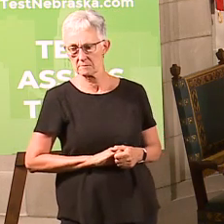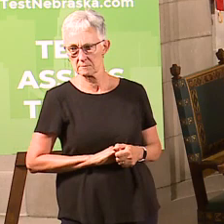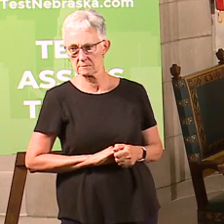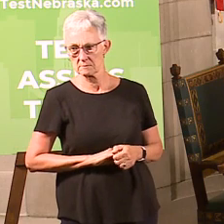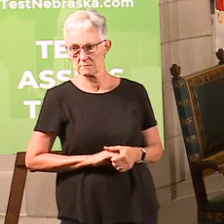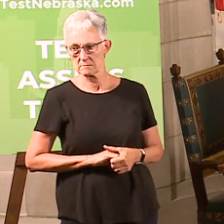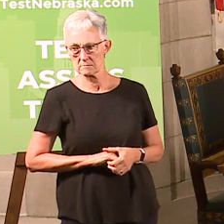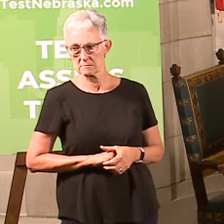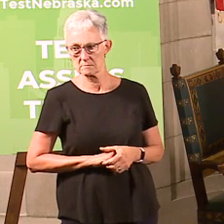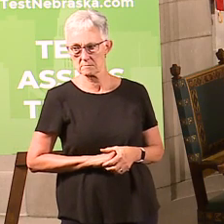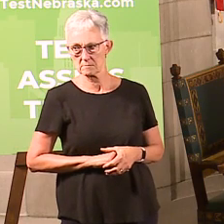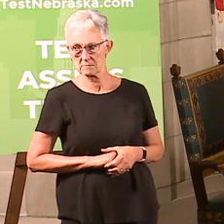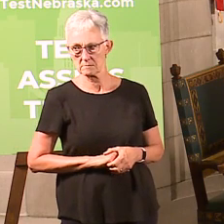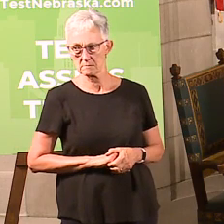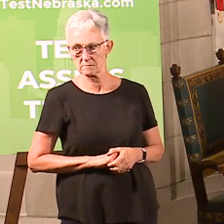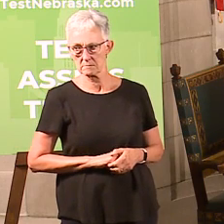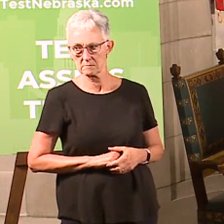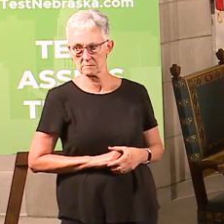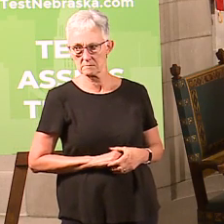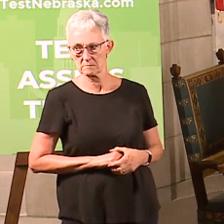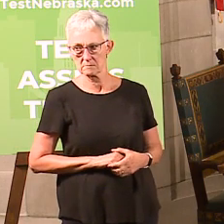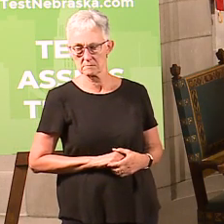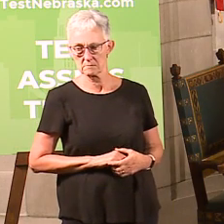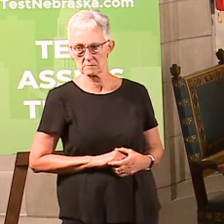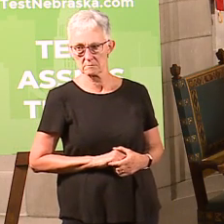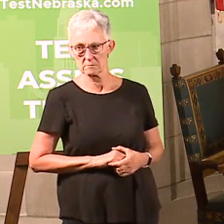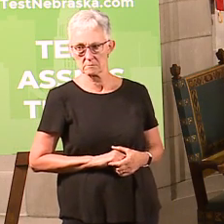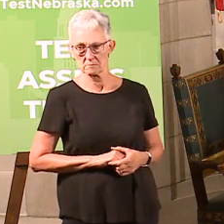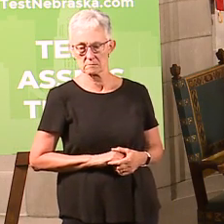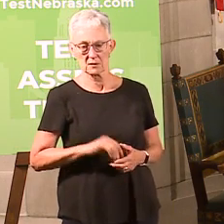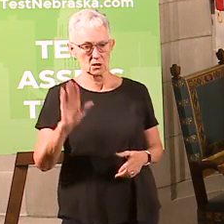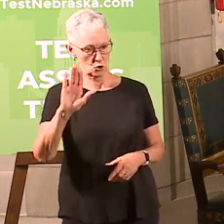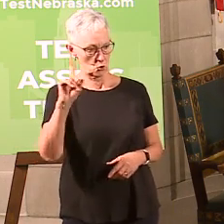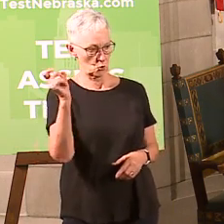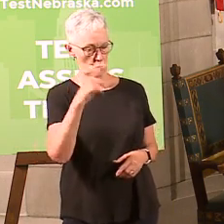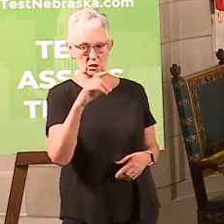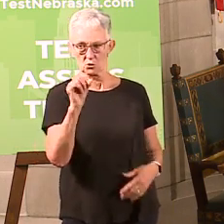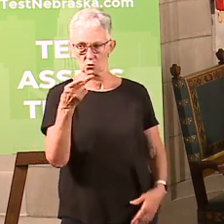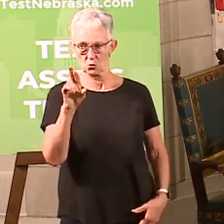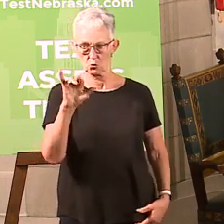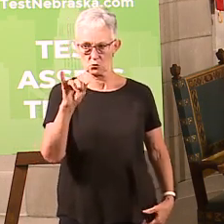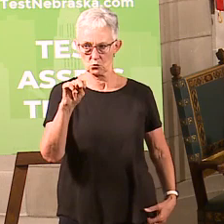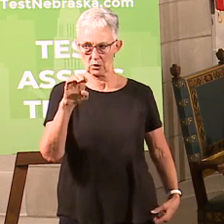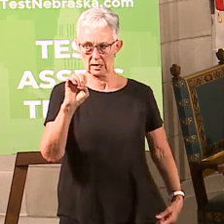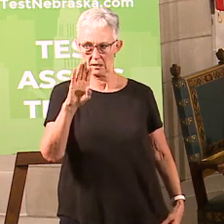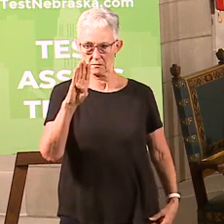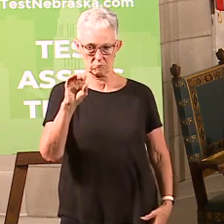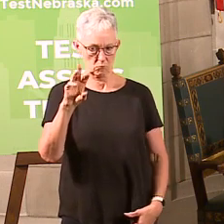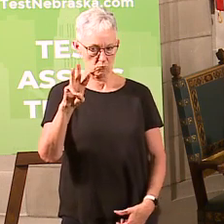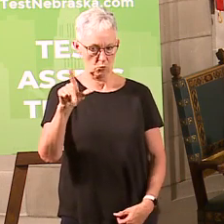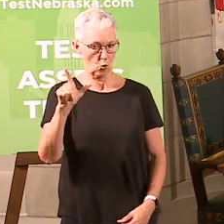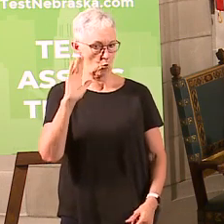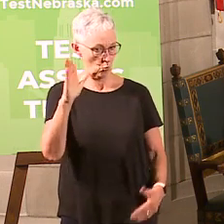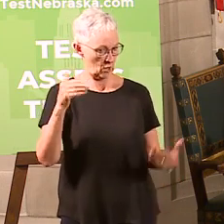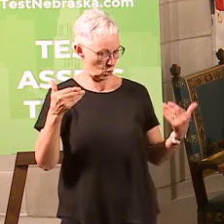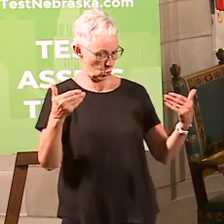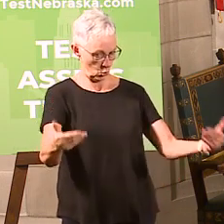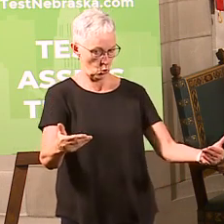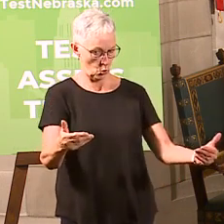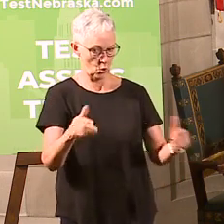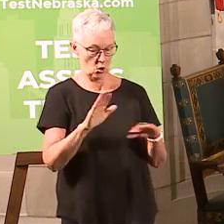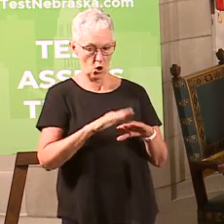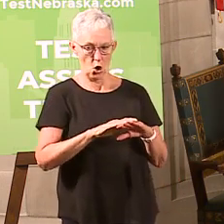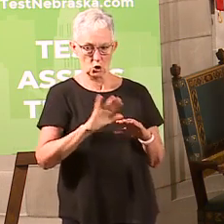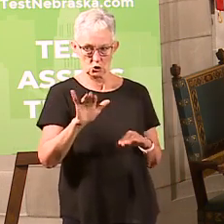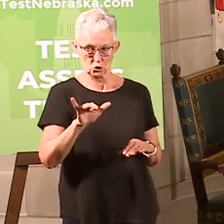or giving them any indication that that's something that will be able to happen? So the question was, the Shrine Bowl is planning on going forward on July 11th. Have we had contact with the members of the